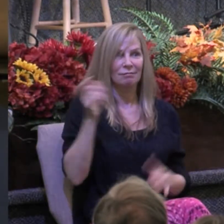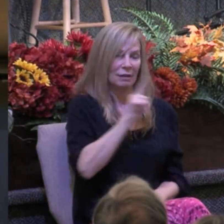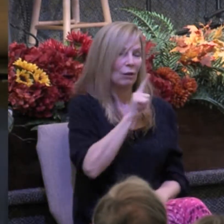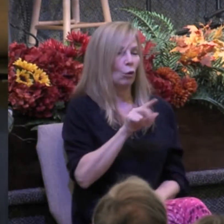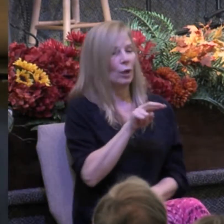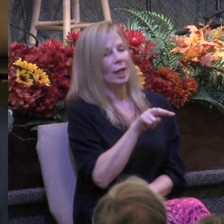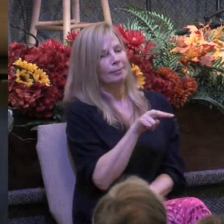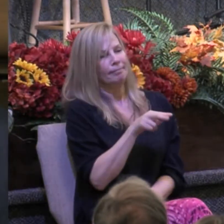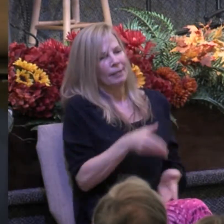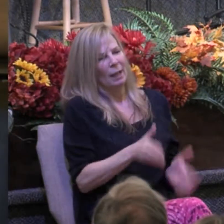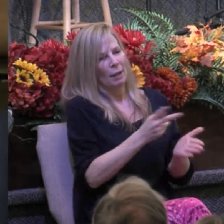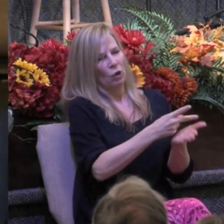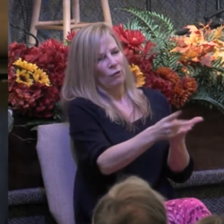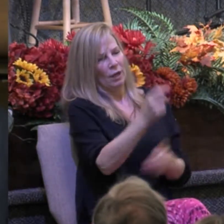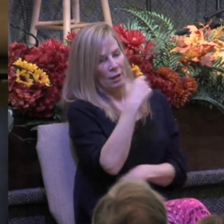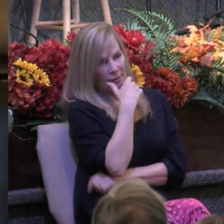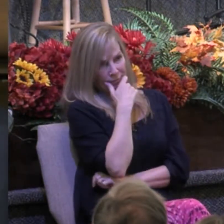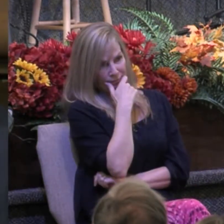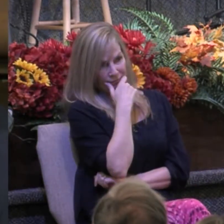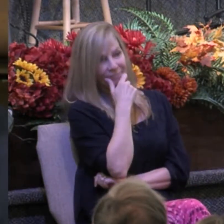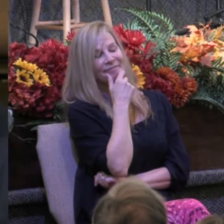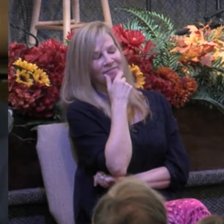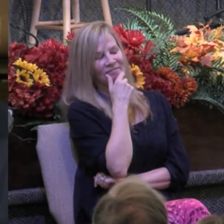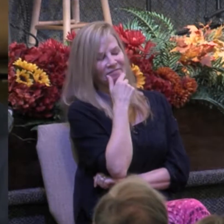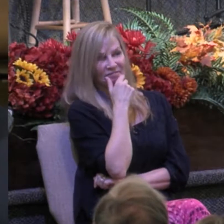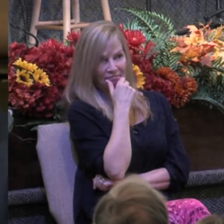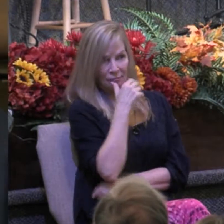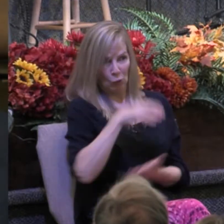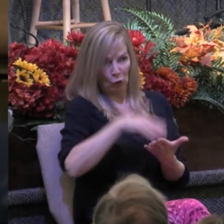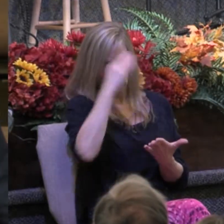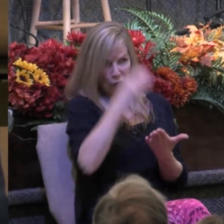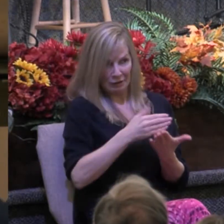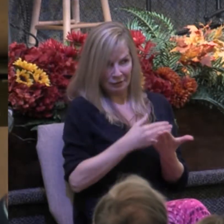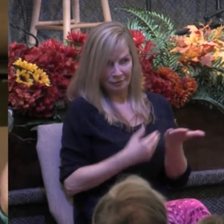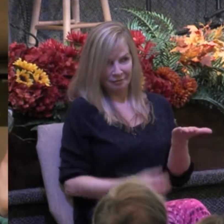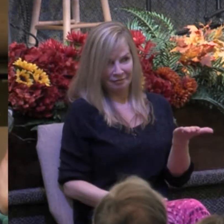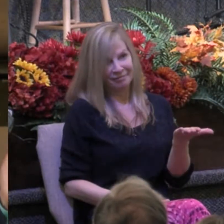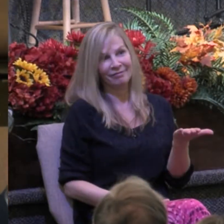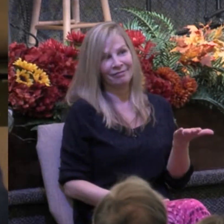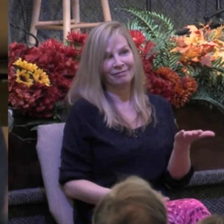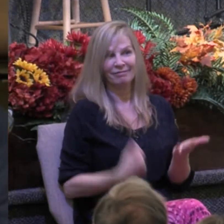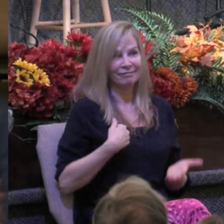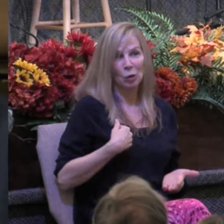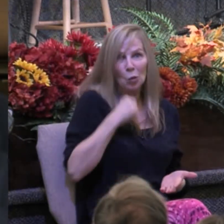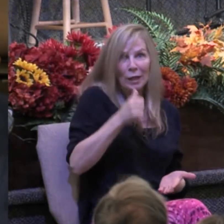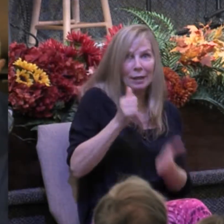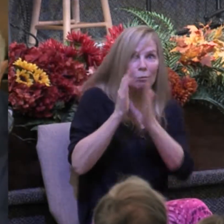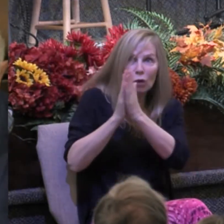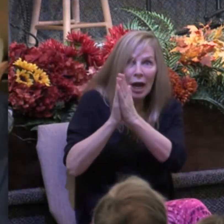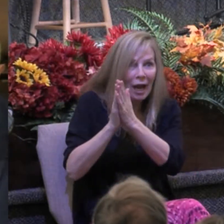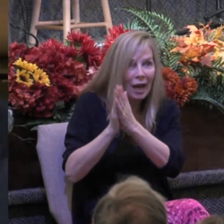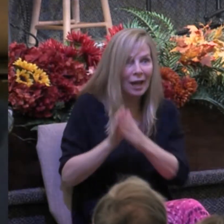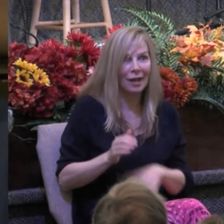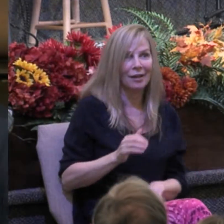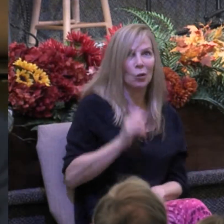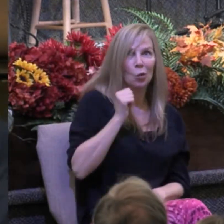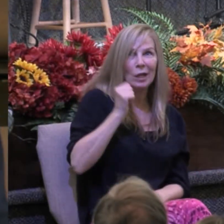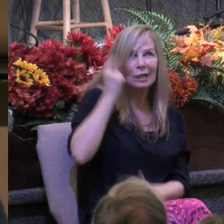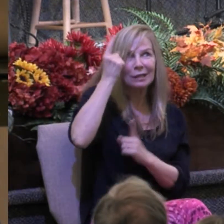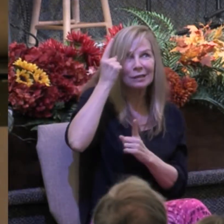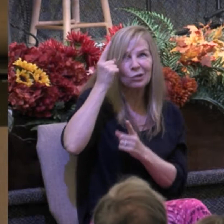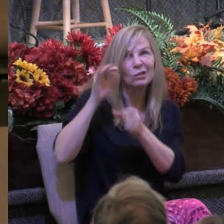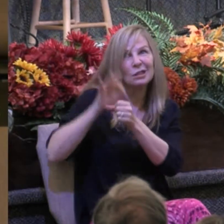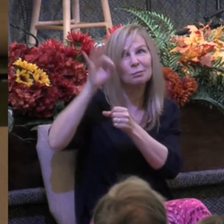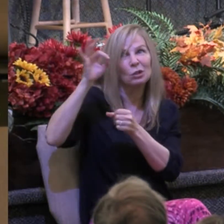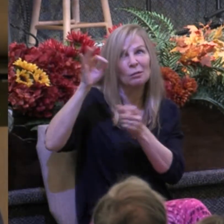fail in order to teach us this. We didn't pray. We didn't consider the Spirit's role in our